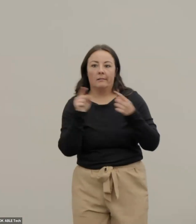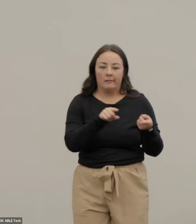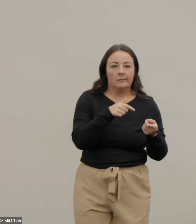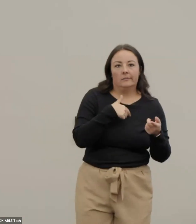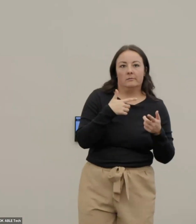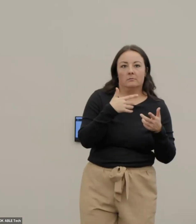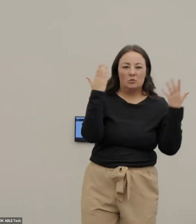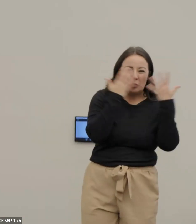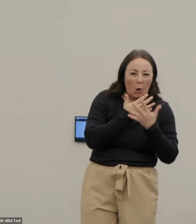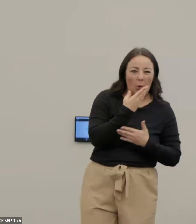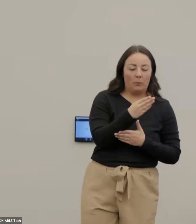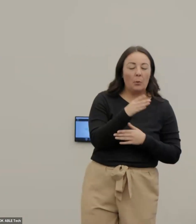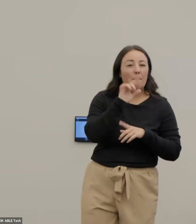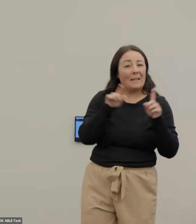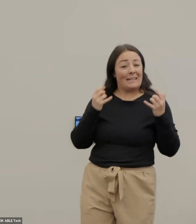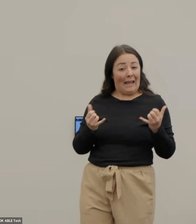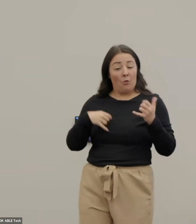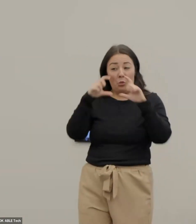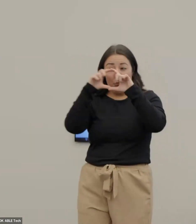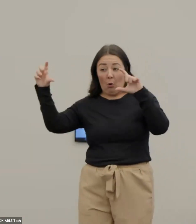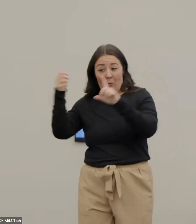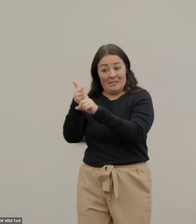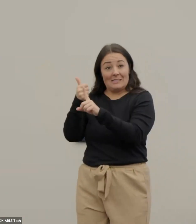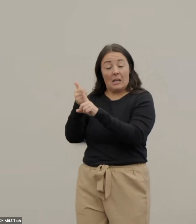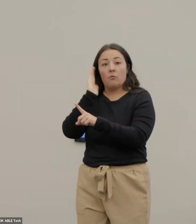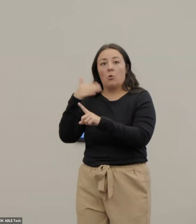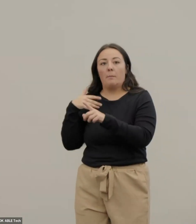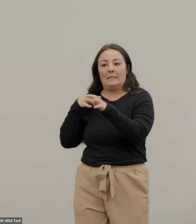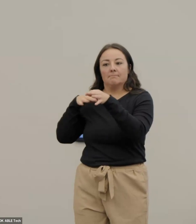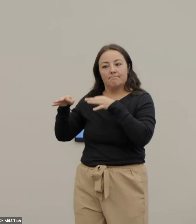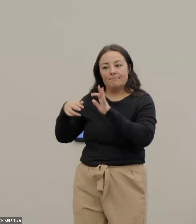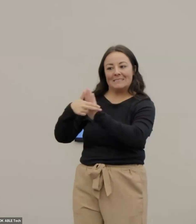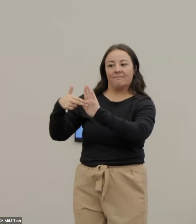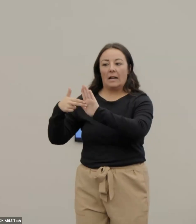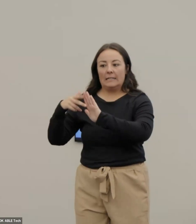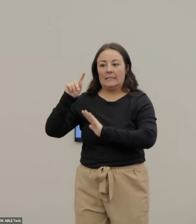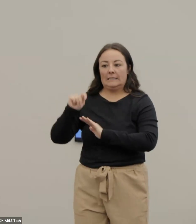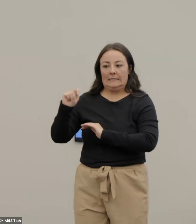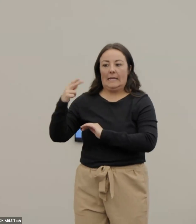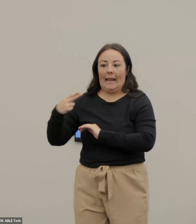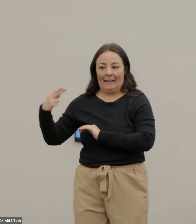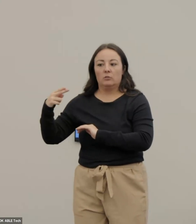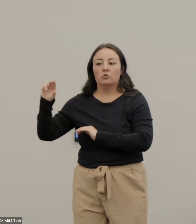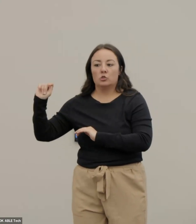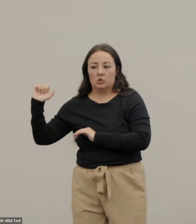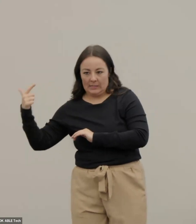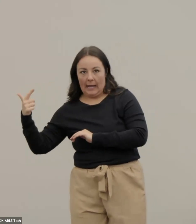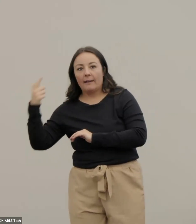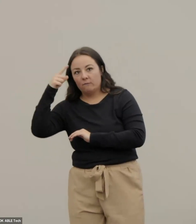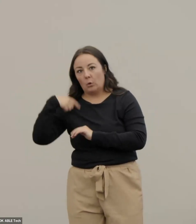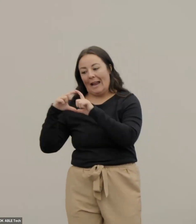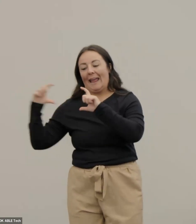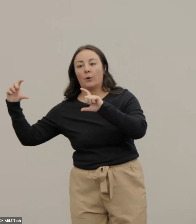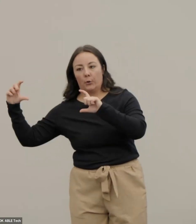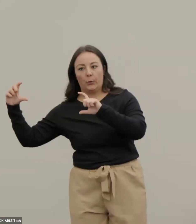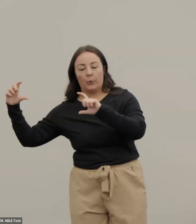now that row of the table is going to be defined as a TH tag for table header. And then